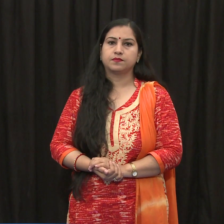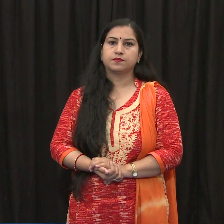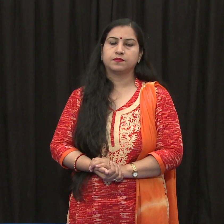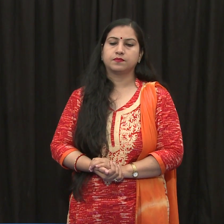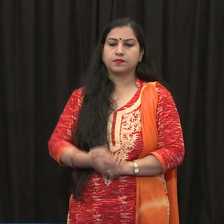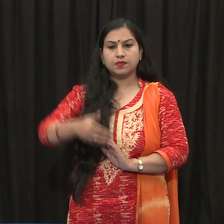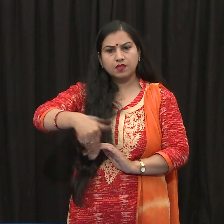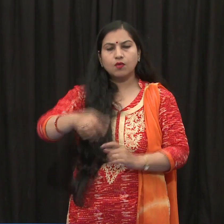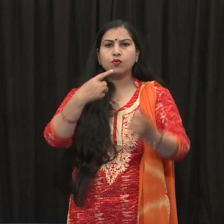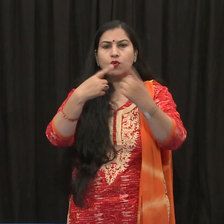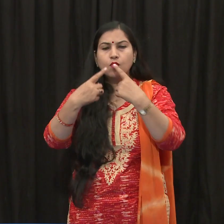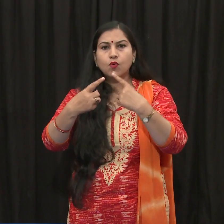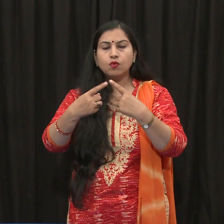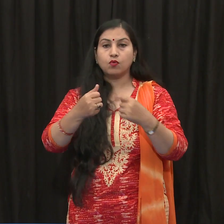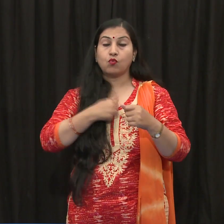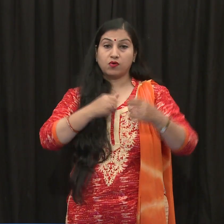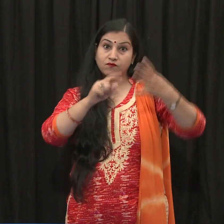Let's talk about our fourth feature,